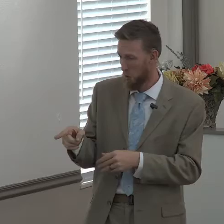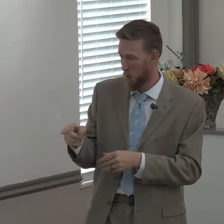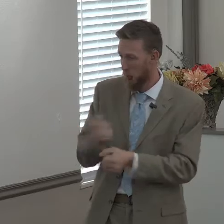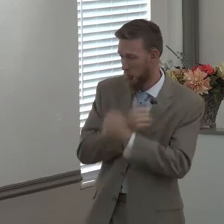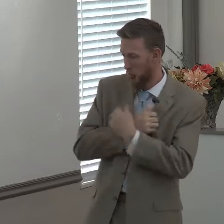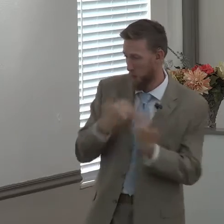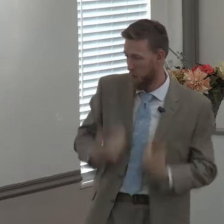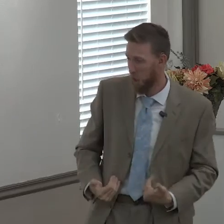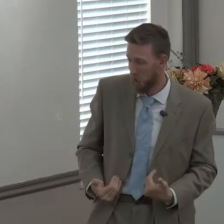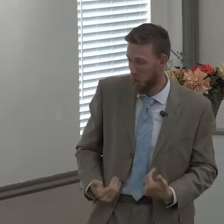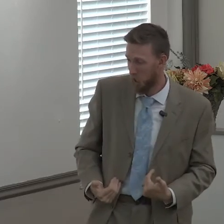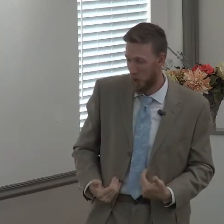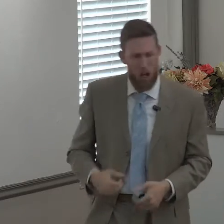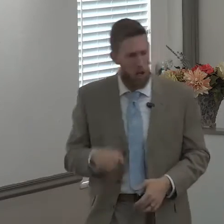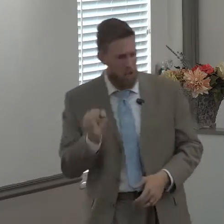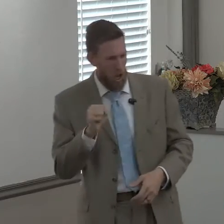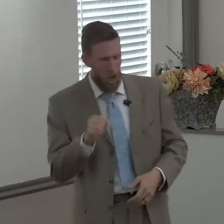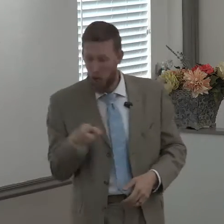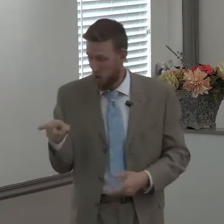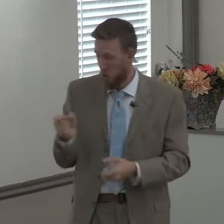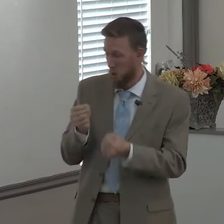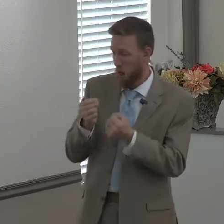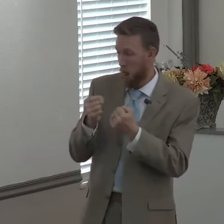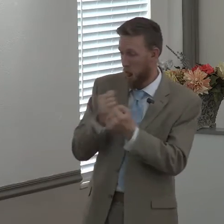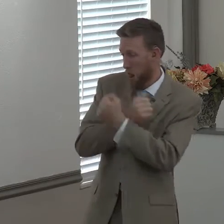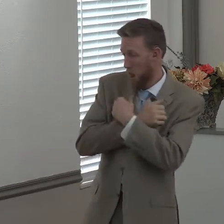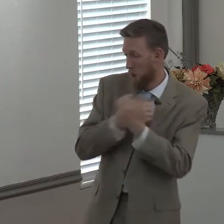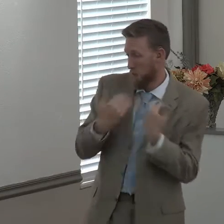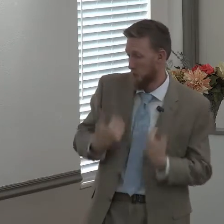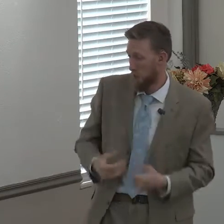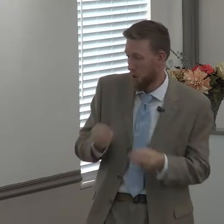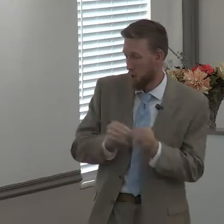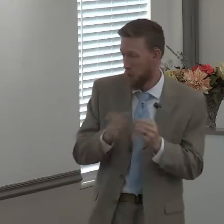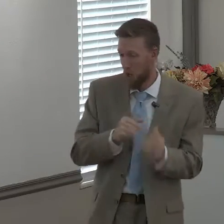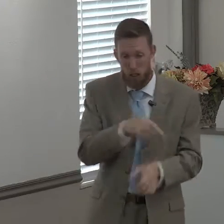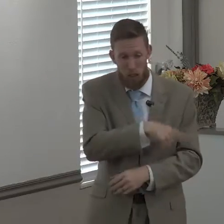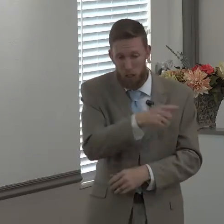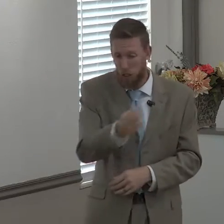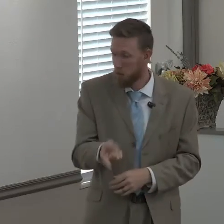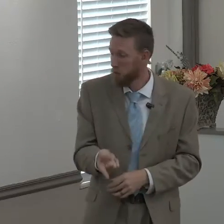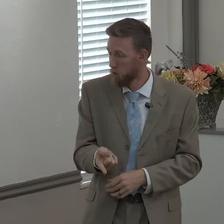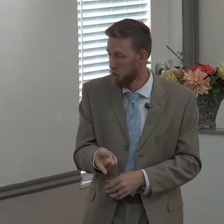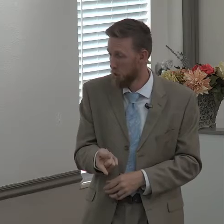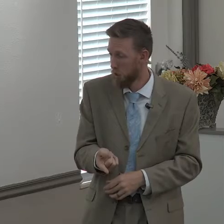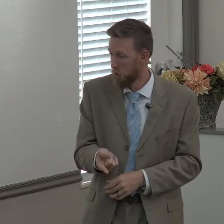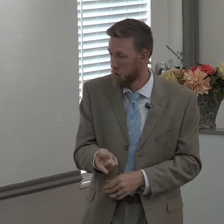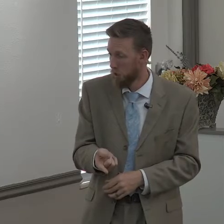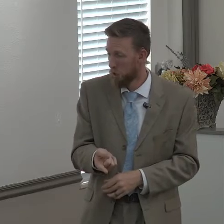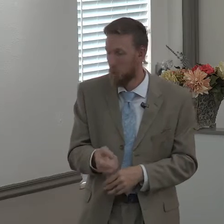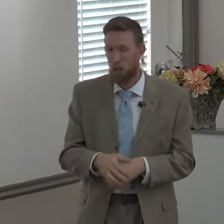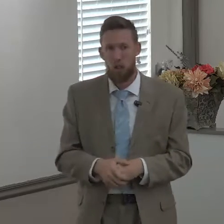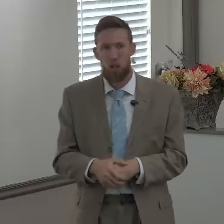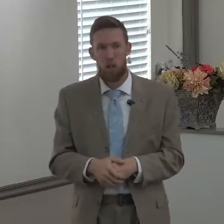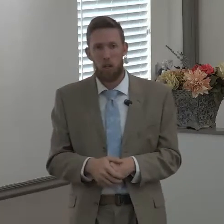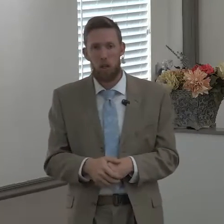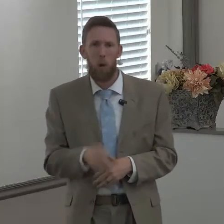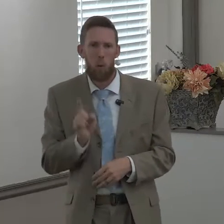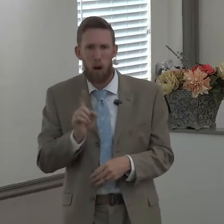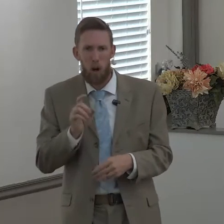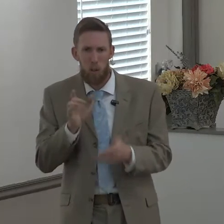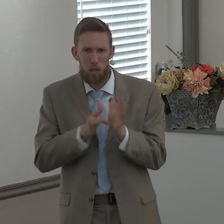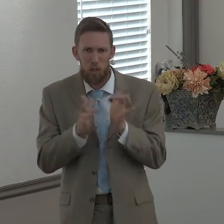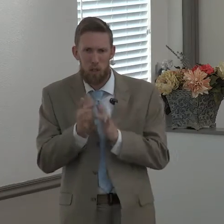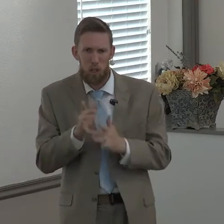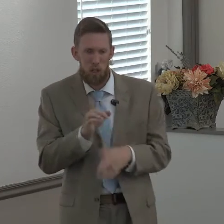No wonder Jesus came to Peter in John 21 and said, Lovest thou me? But it didn't stop there. Lovest thou me more